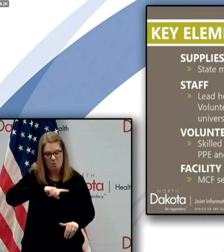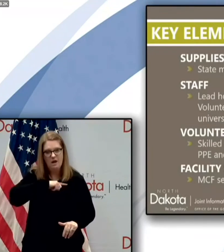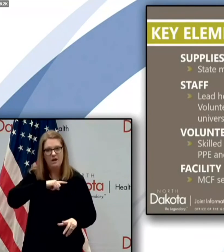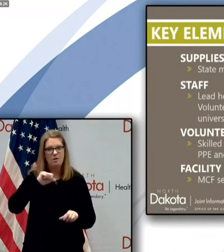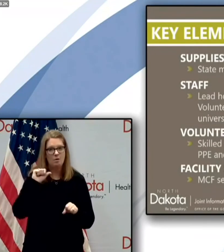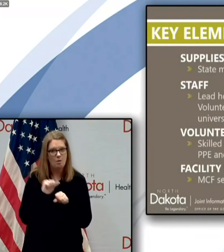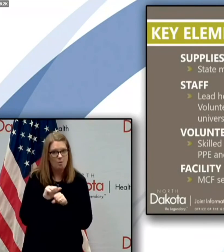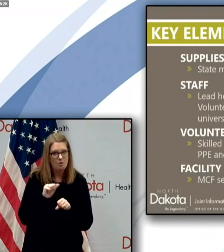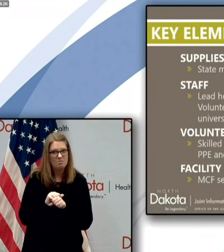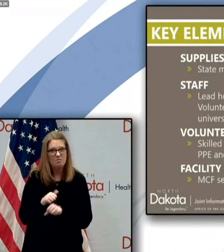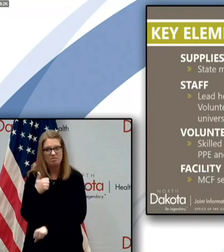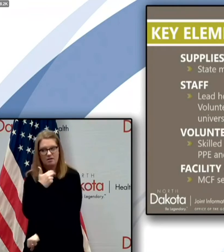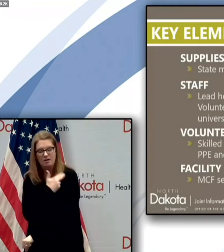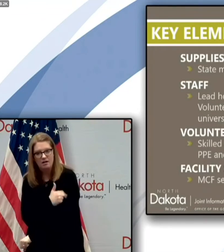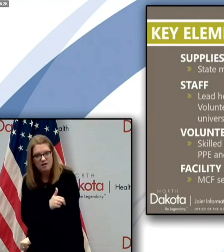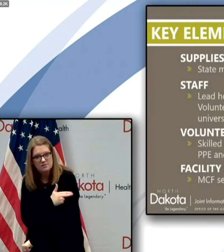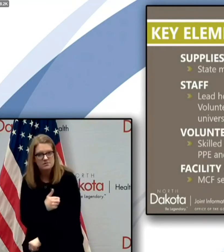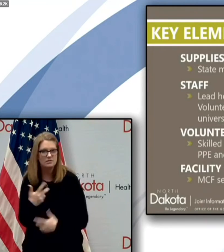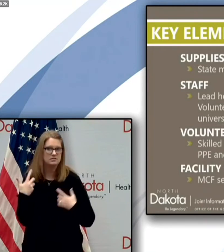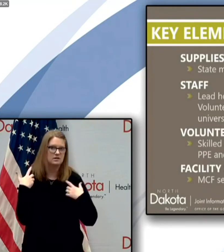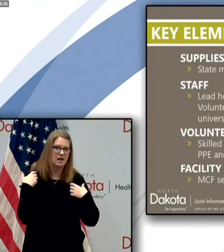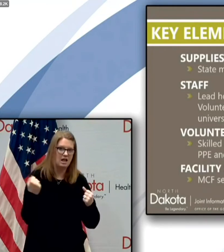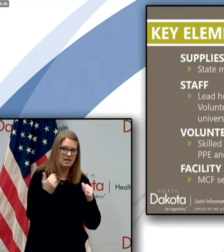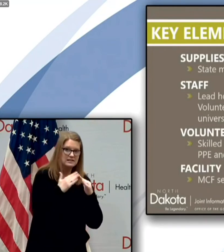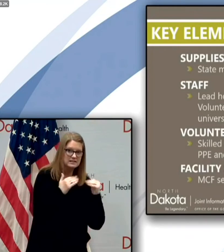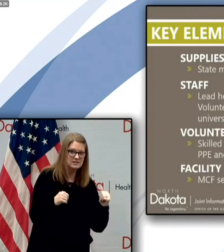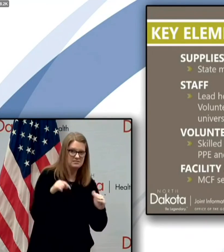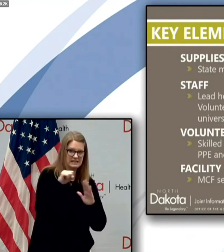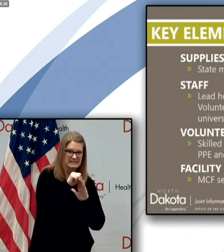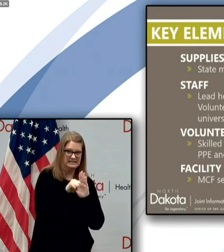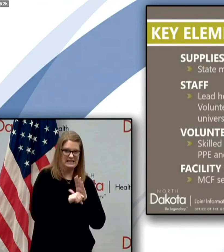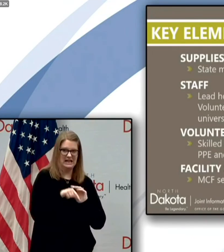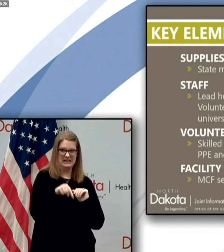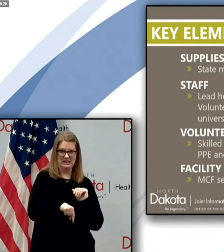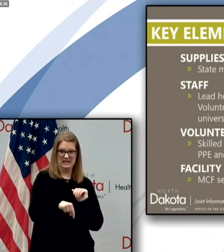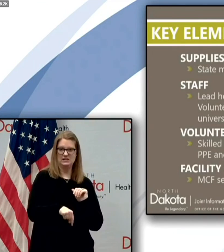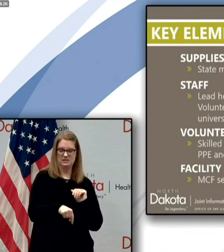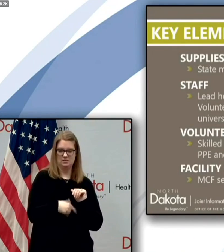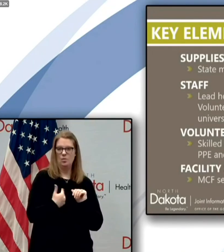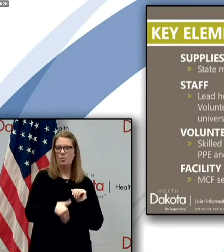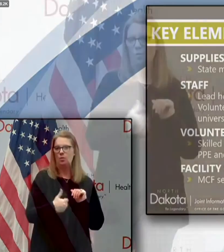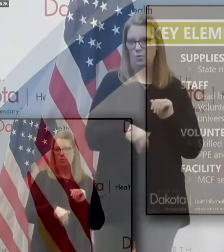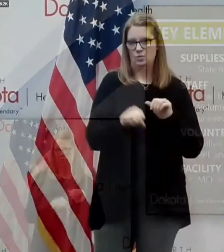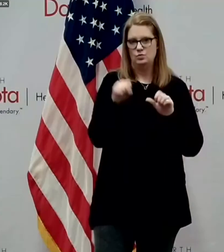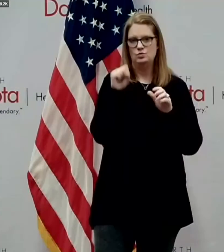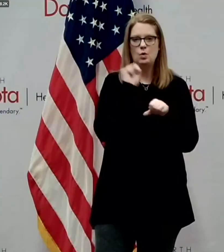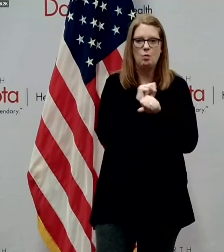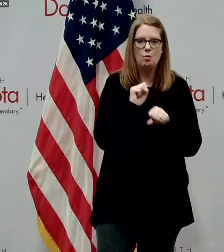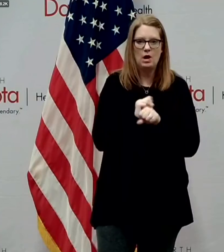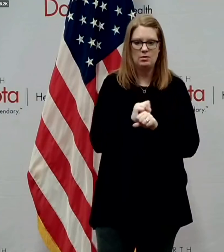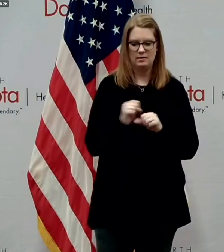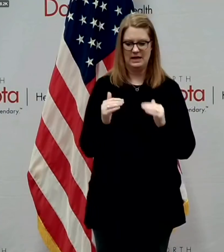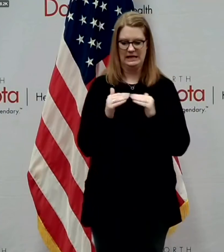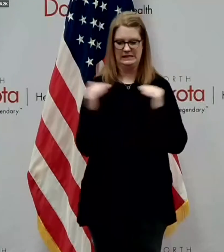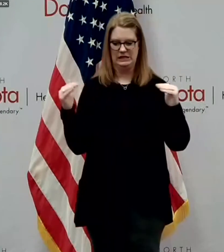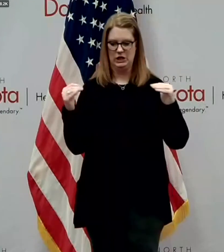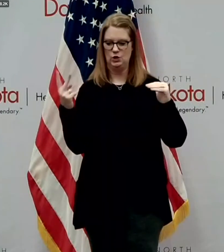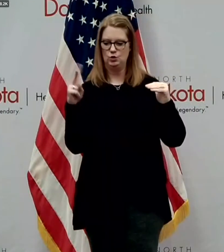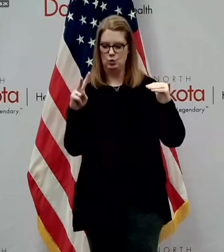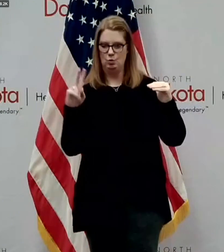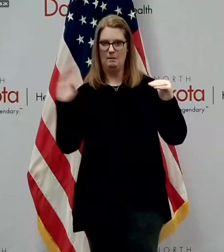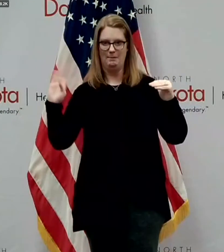the hospitals and the health systems in our state to work within that Tier 2B